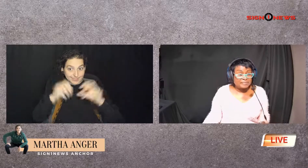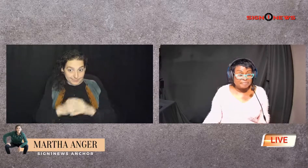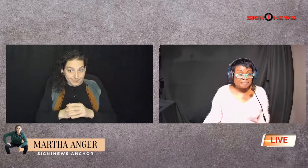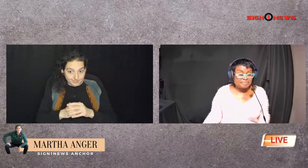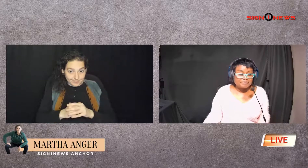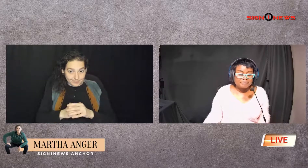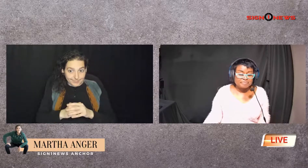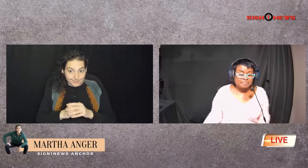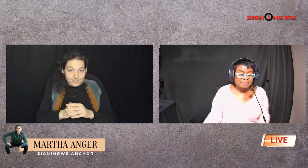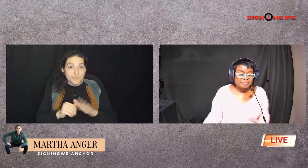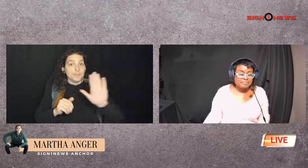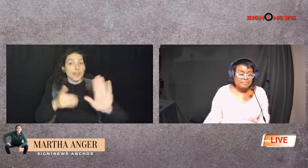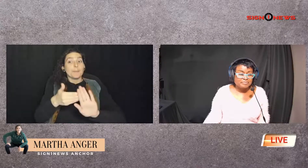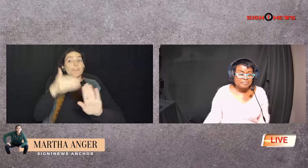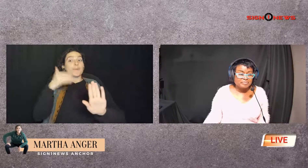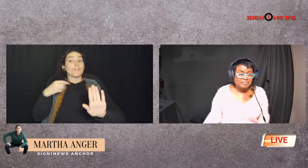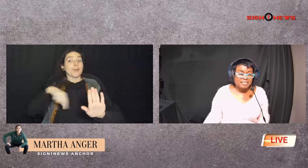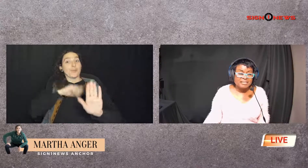the topic.